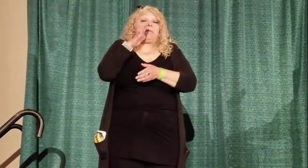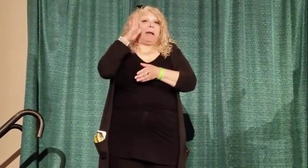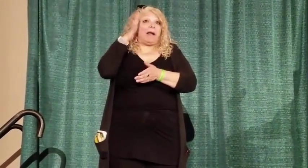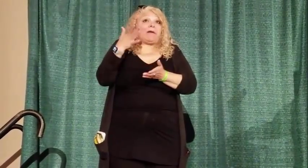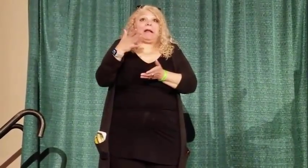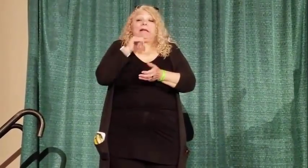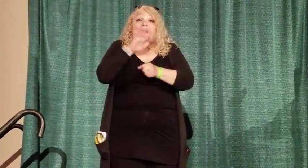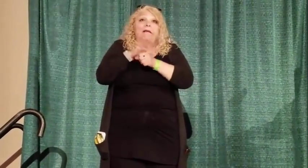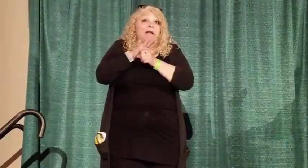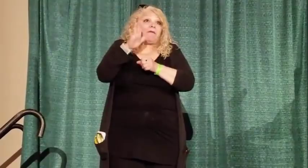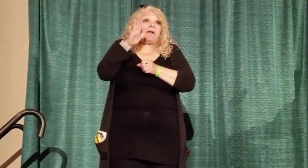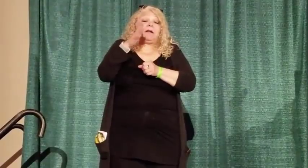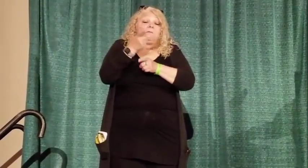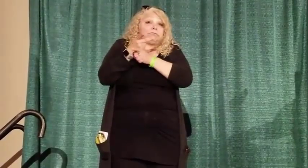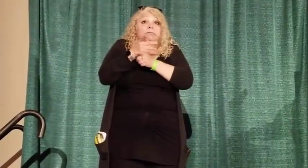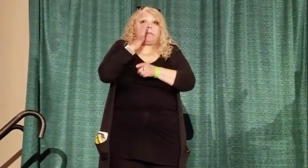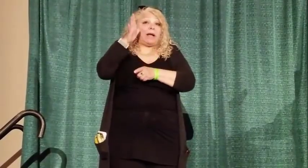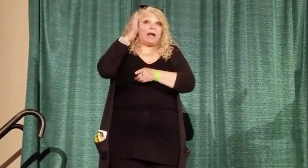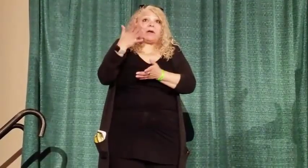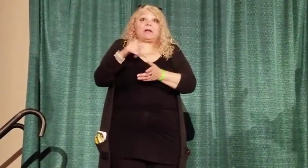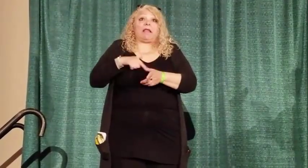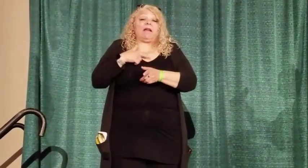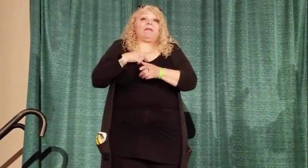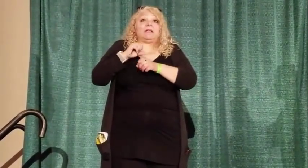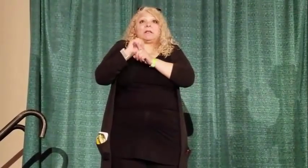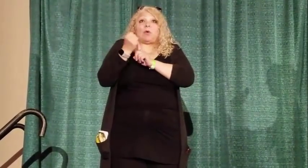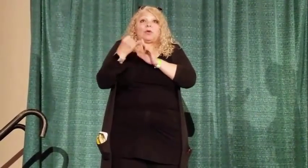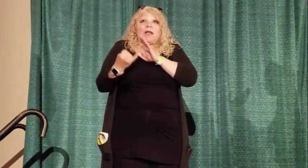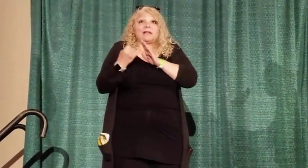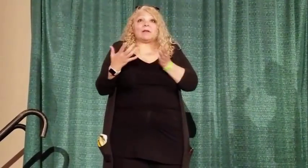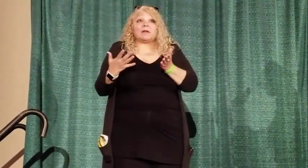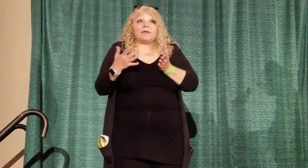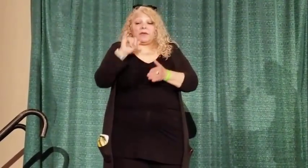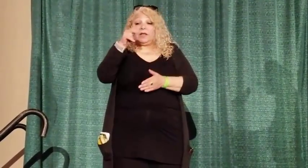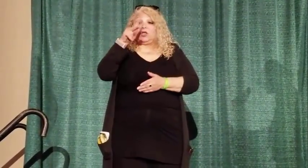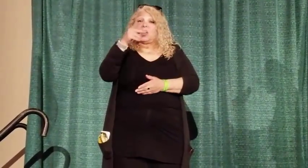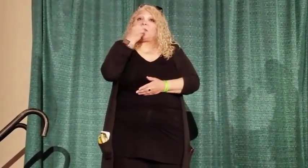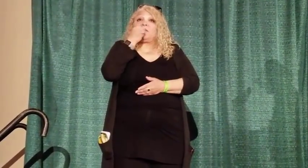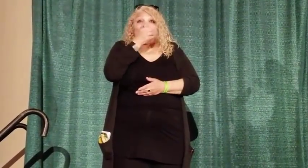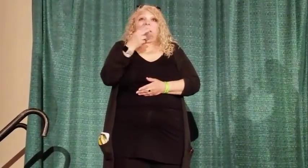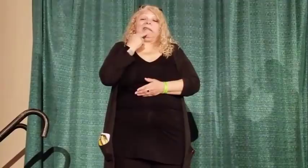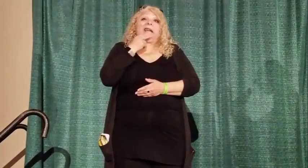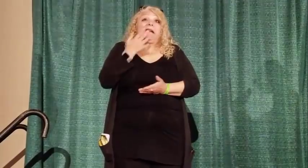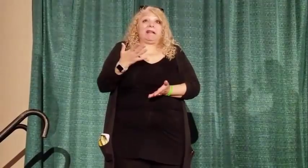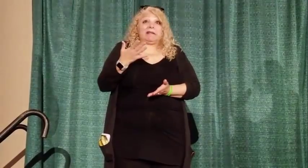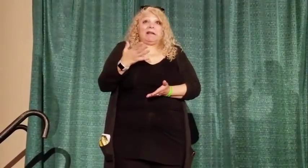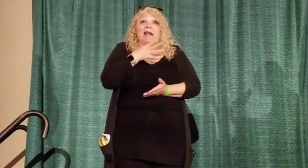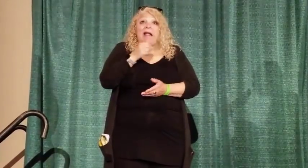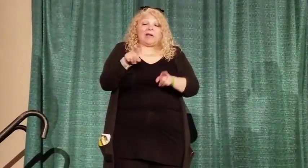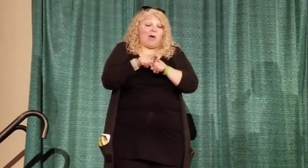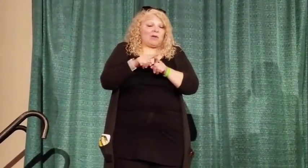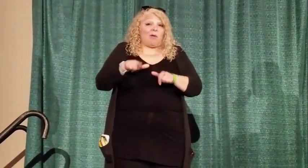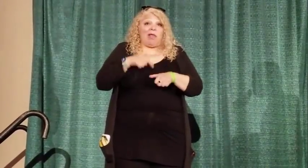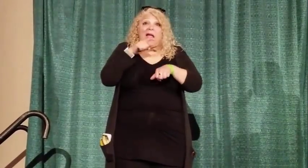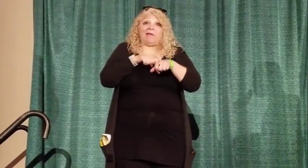parenting, living without parents, living in social isolation. The most powerful link is a link between junk food and candy and later lifetime of drug abuse and any